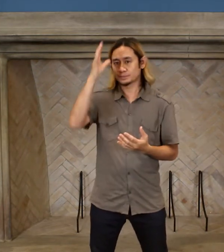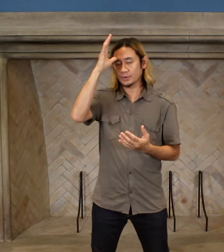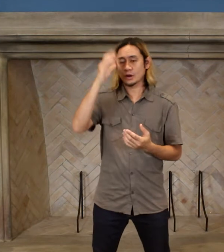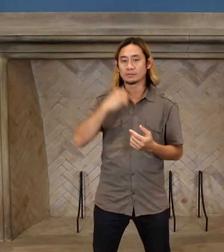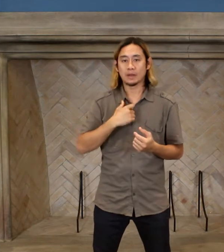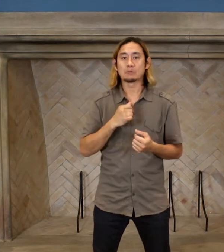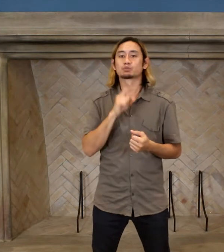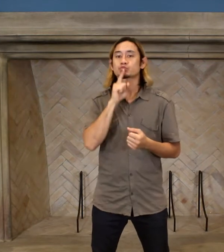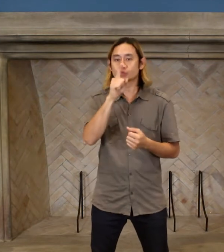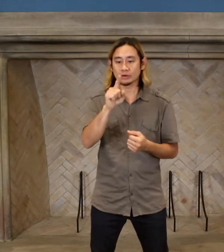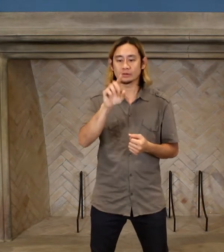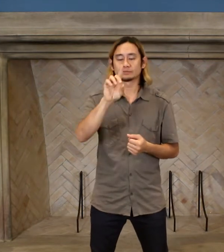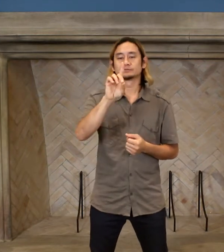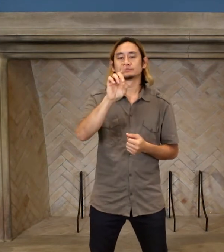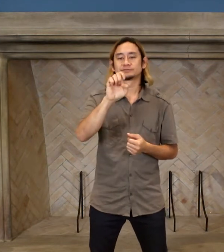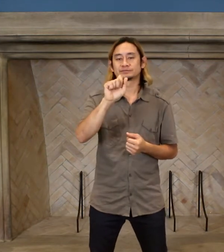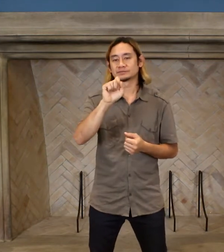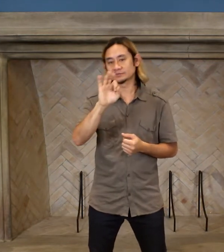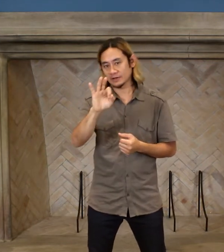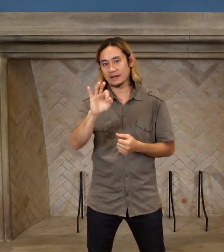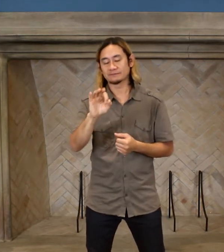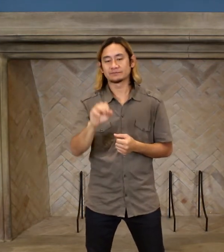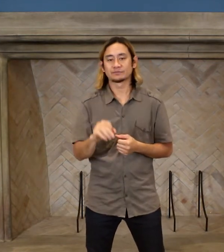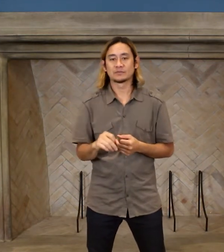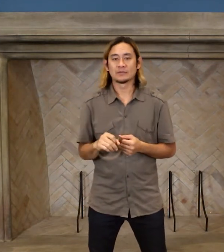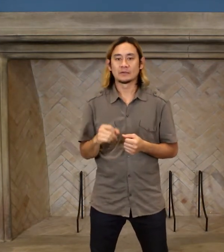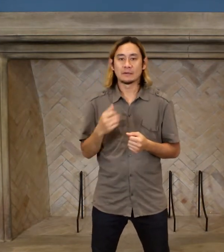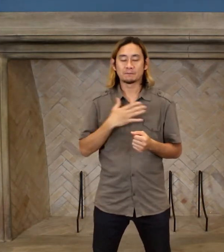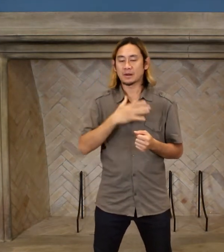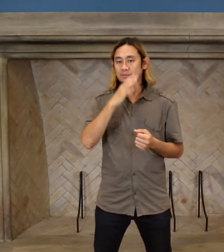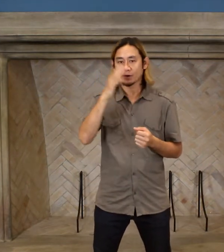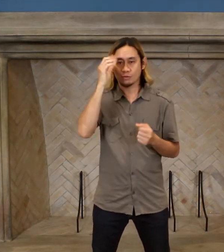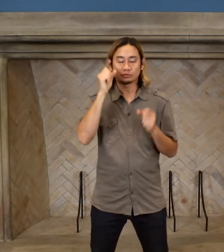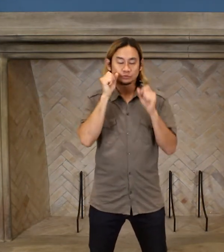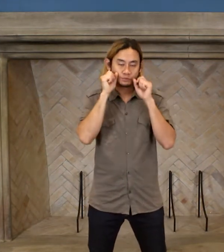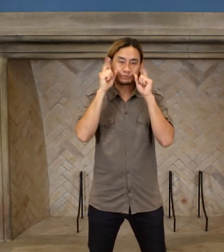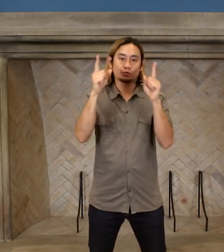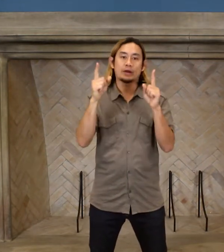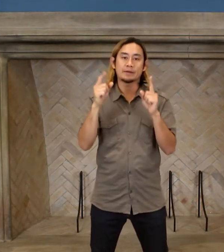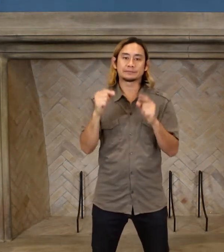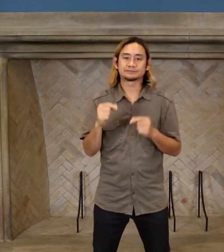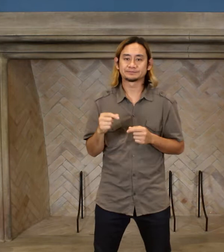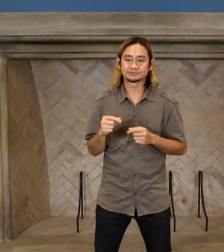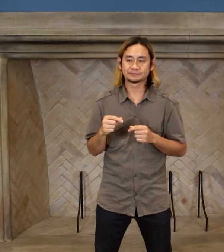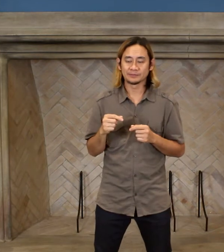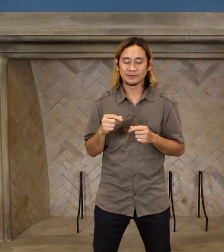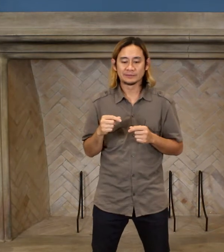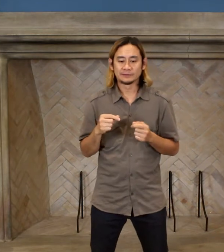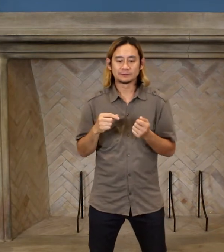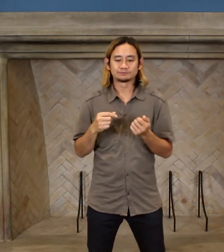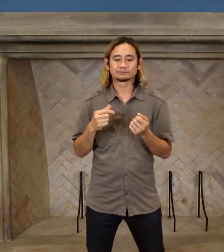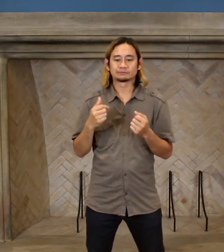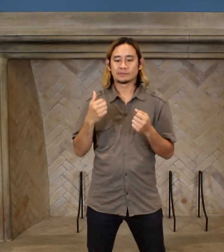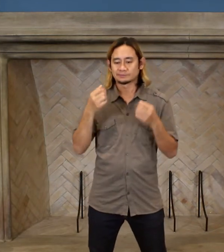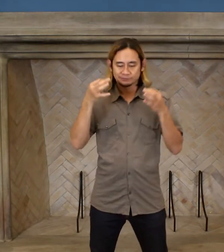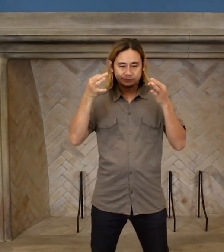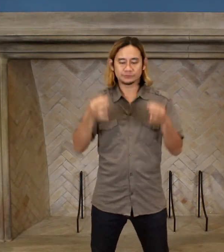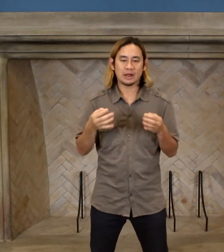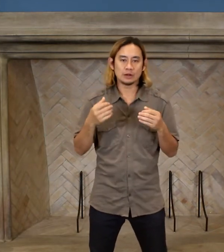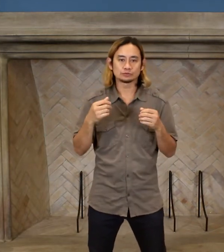parents that I was deaf. My parents were surprised